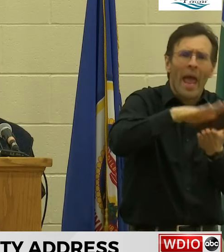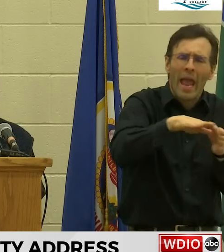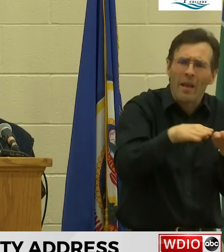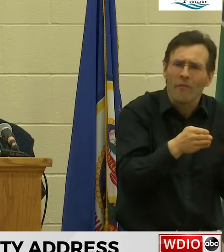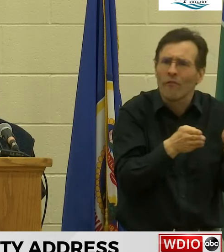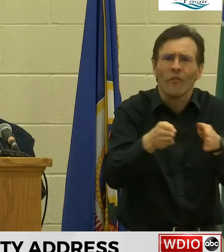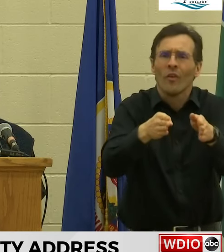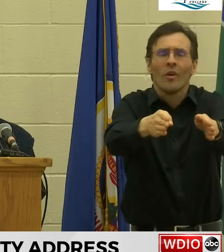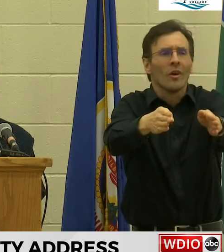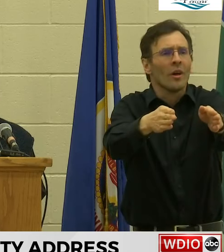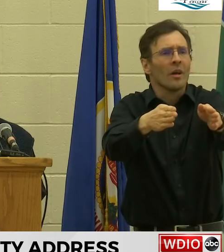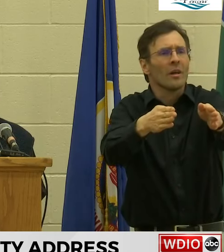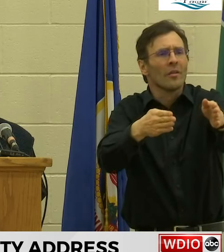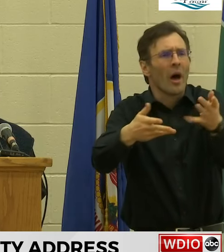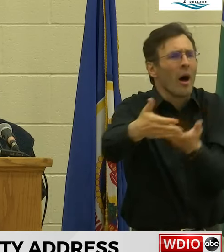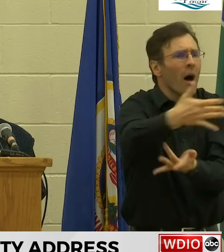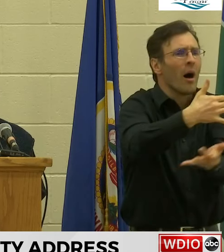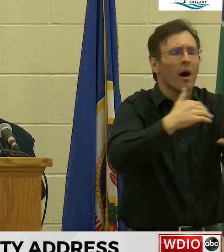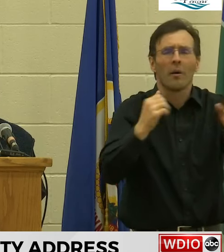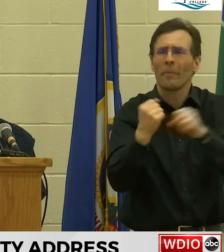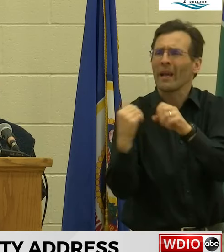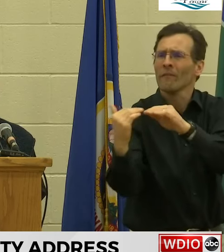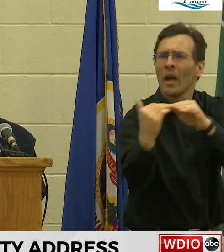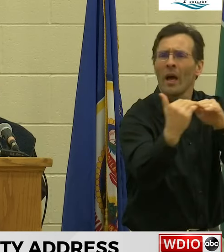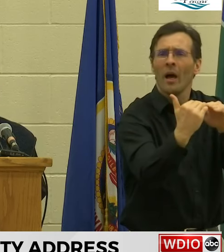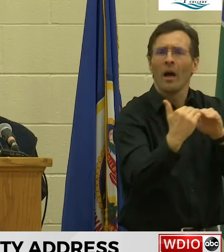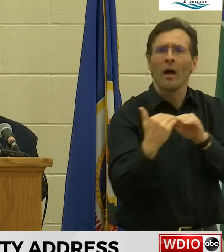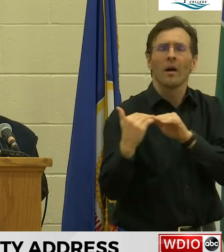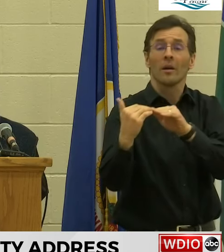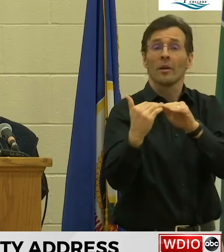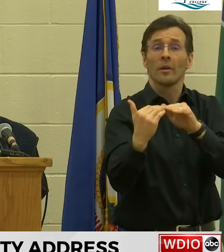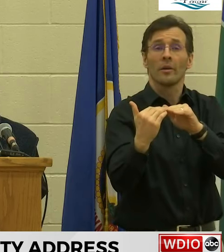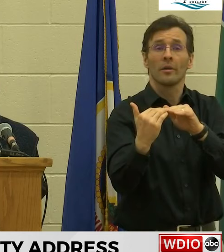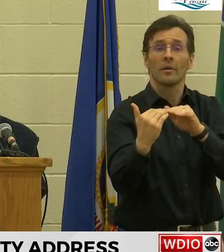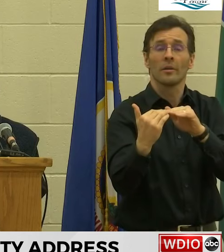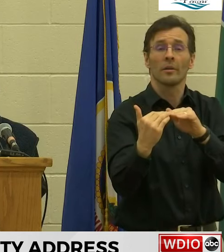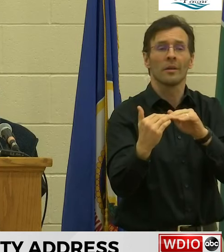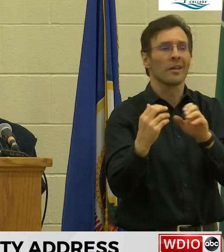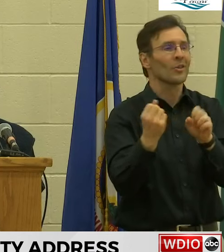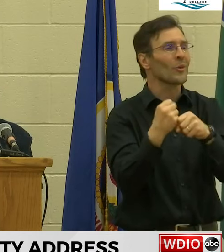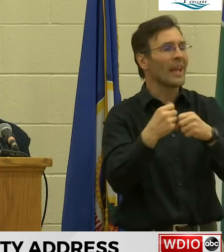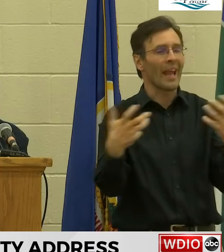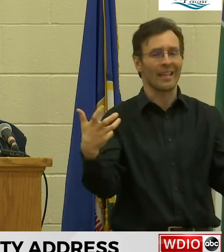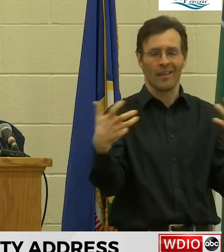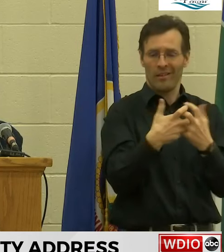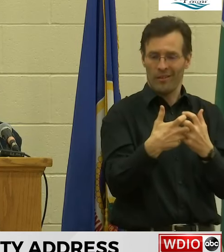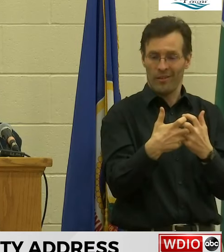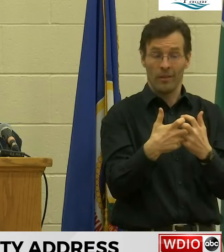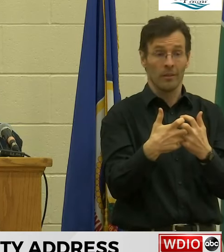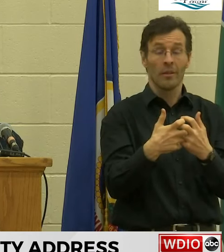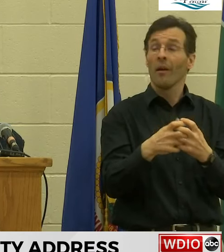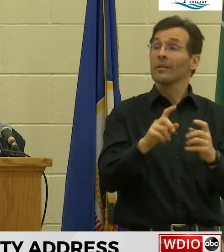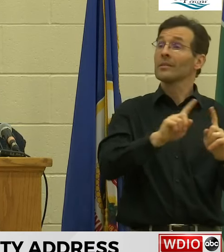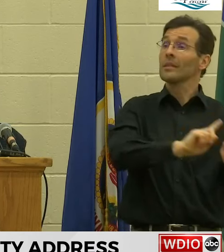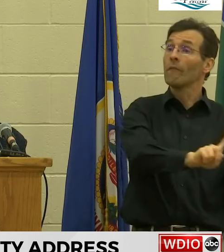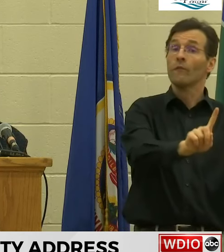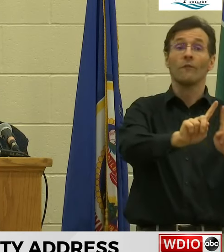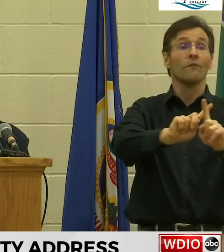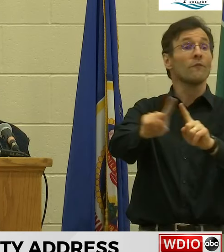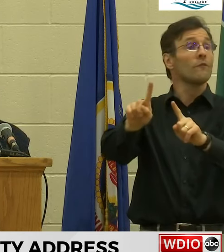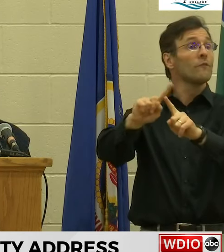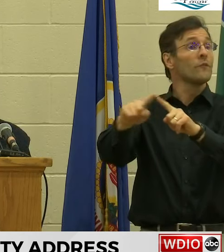the thoroughfares of fairness, create intersections where our